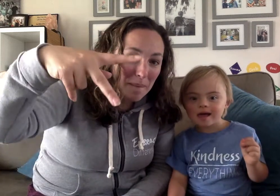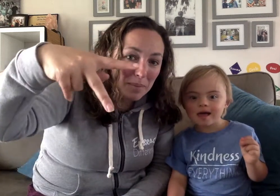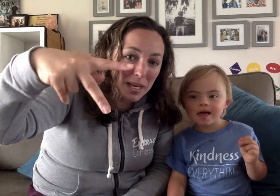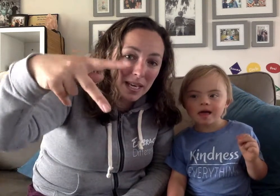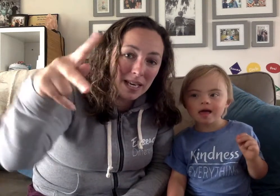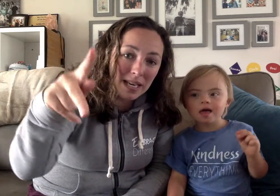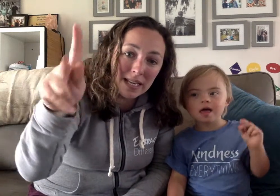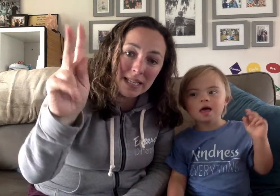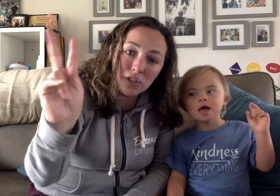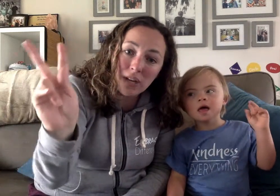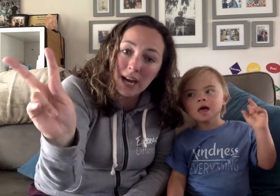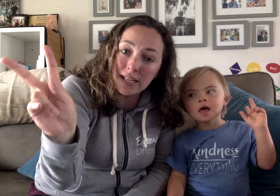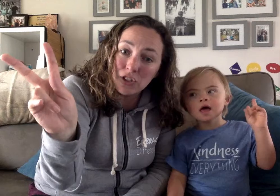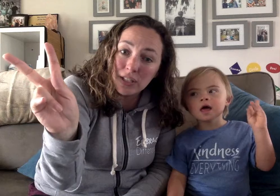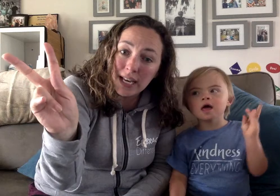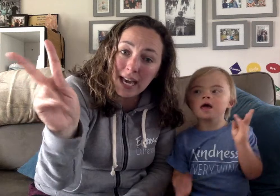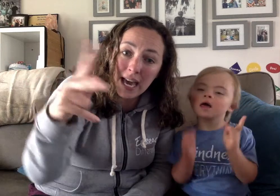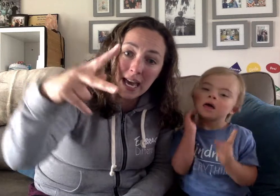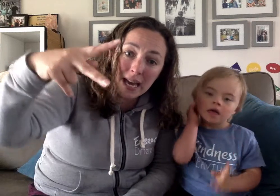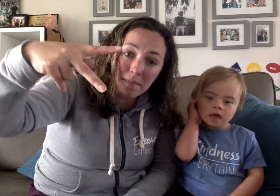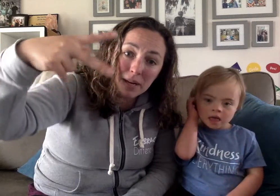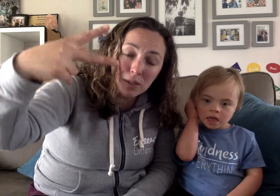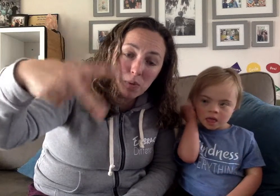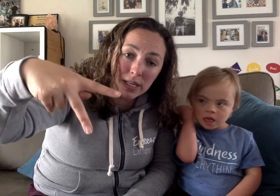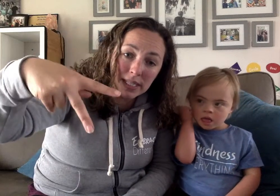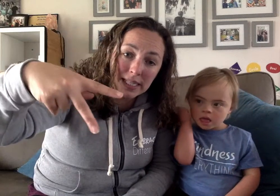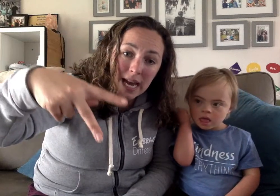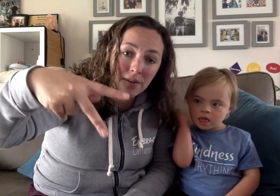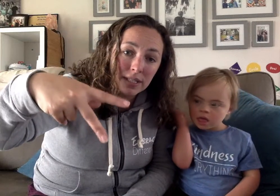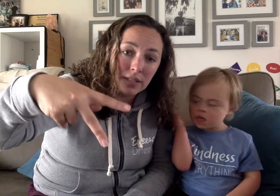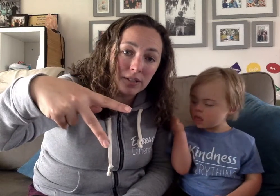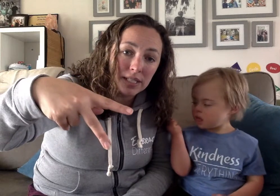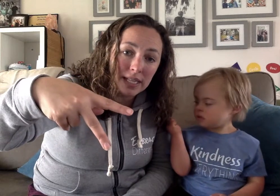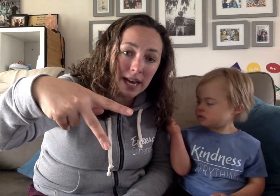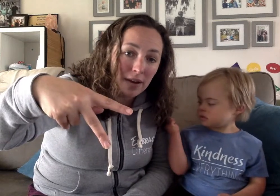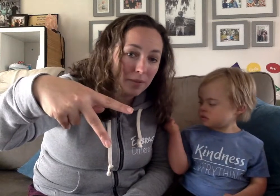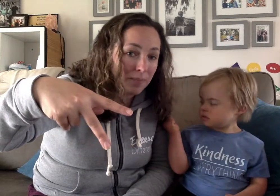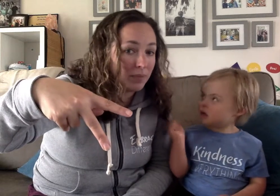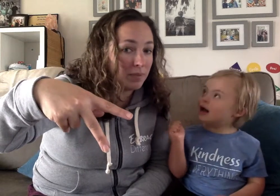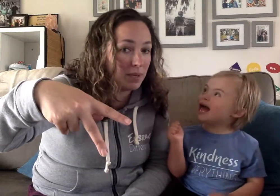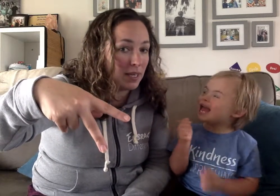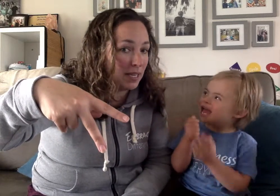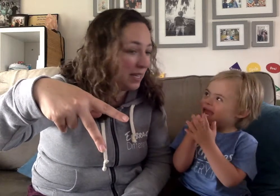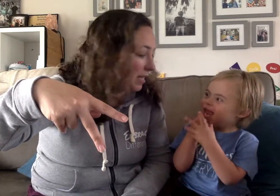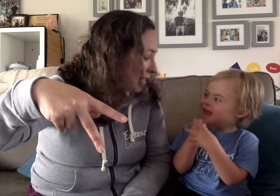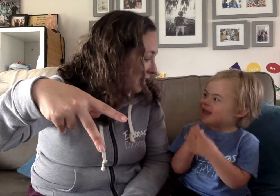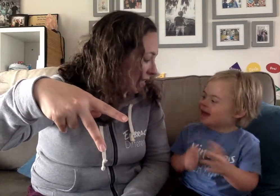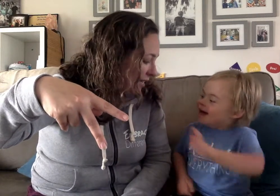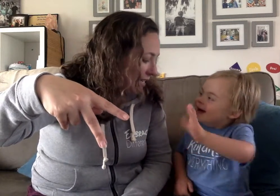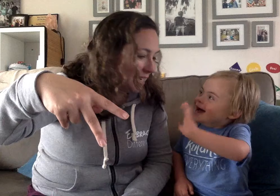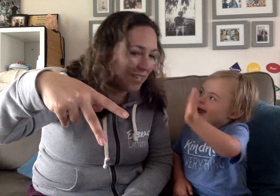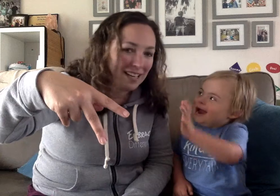P is just like K, but it's pointed down. It's tilted down. Hi. P.